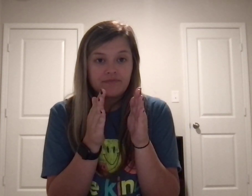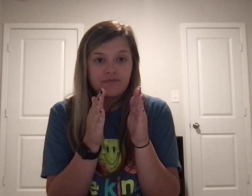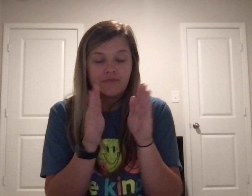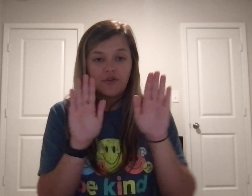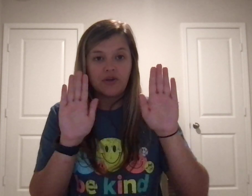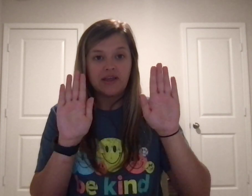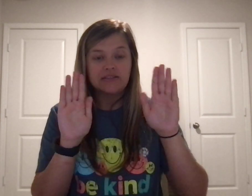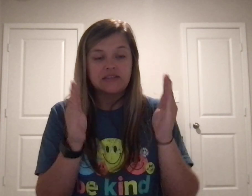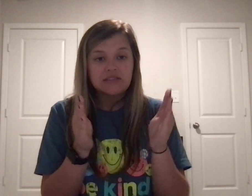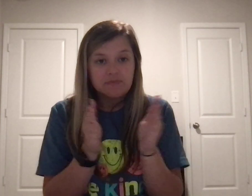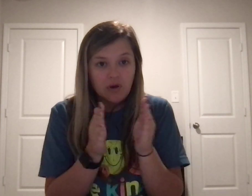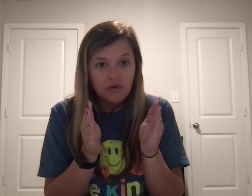Your hands, small.